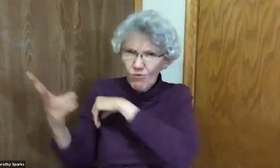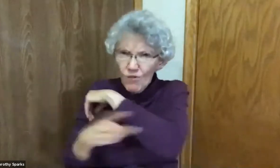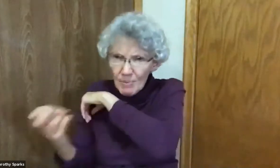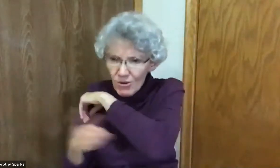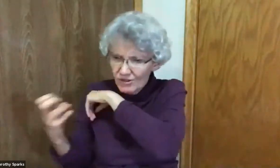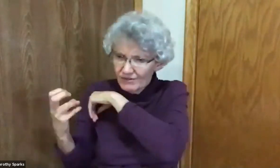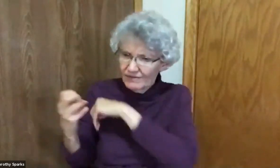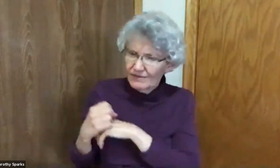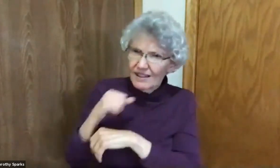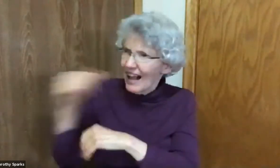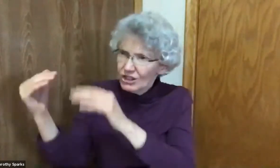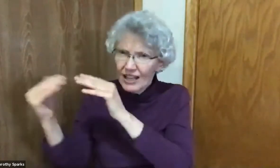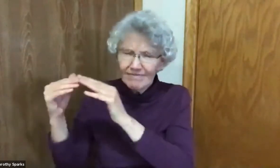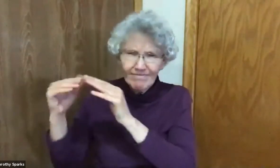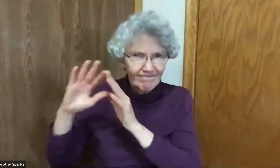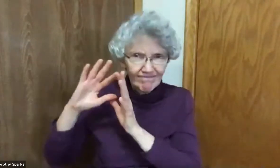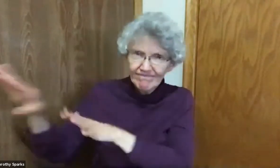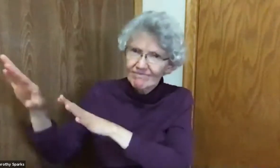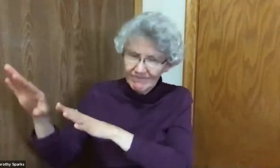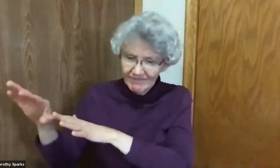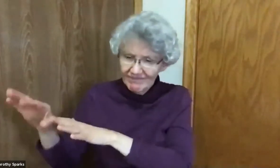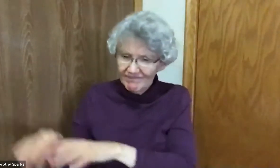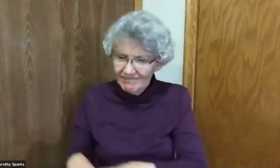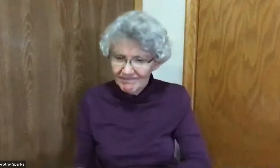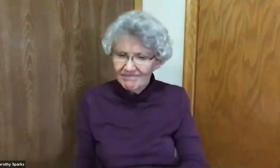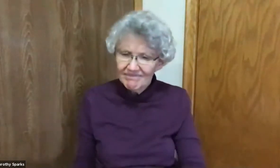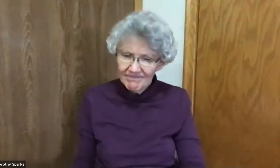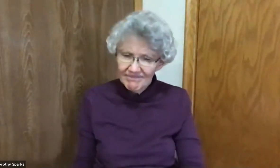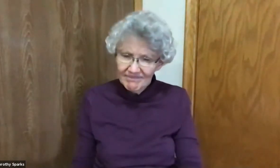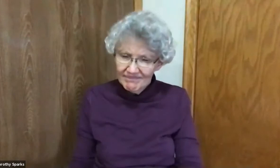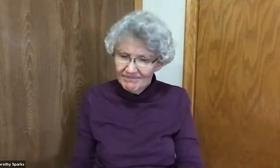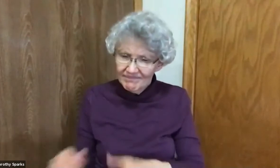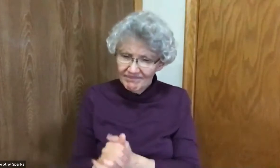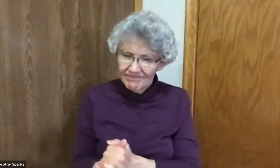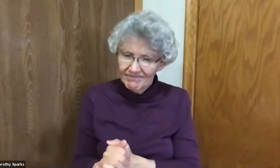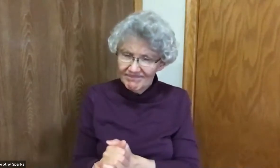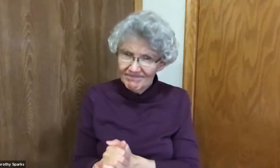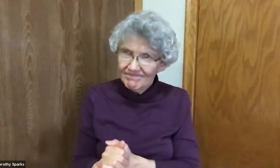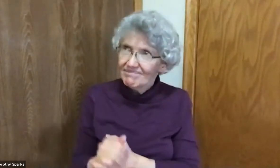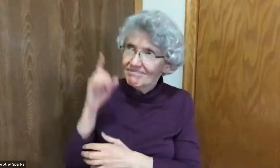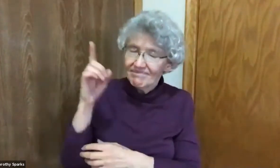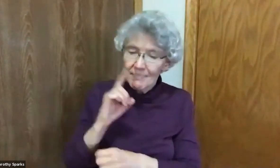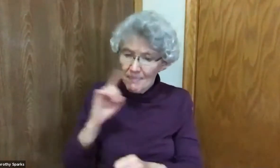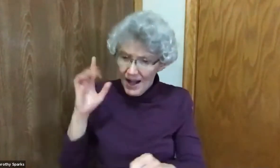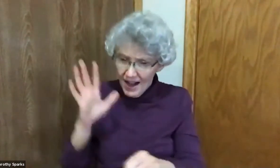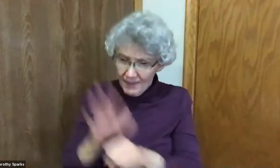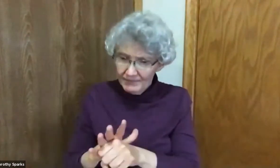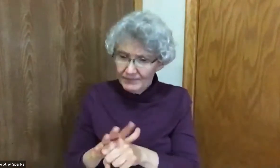I, the Lord, love justice, but hate robbery and injustice.